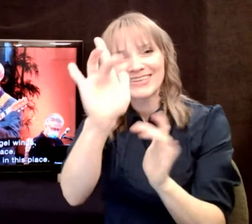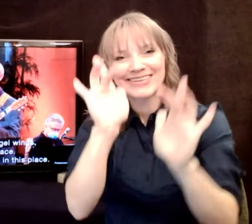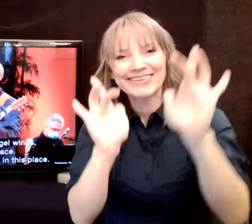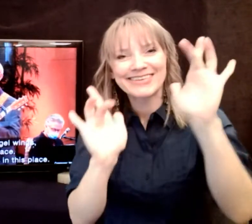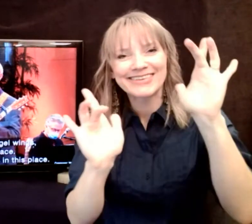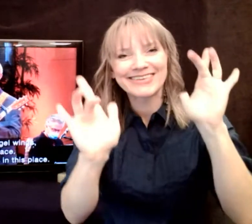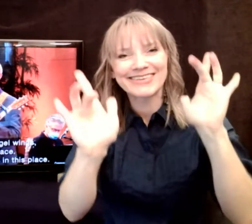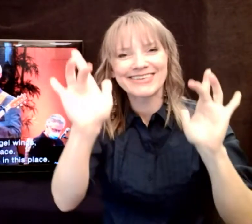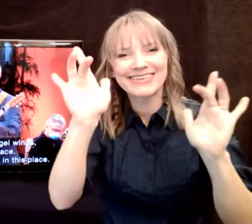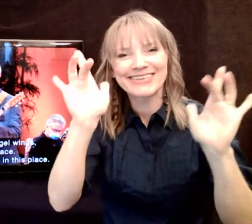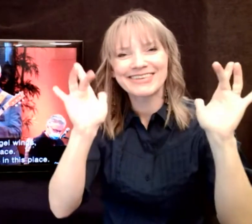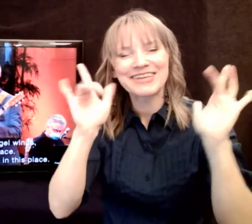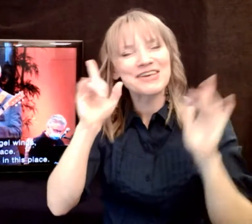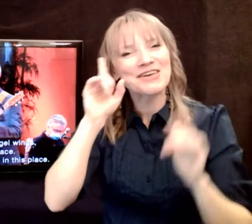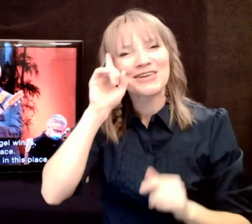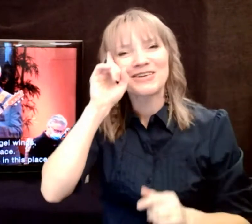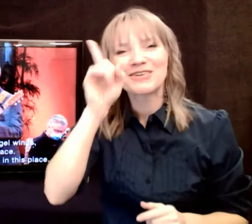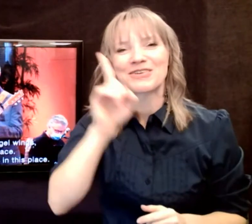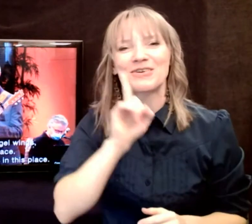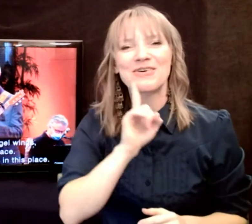face.